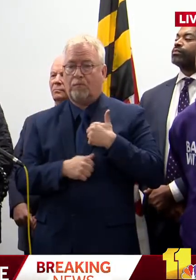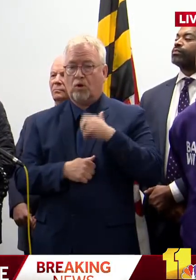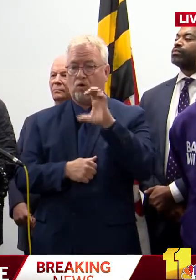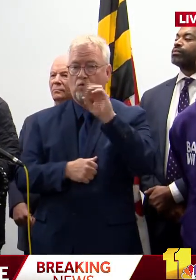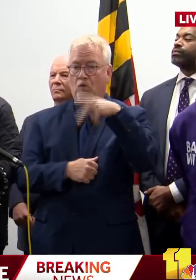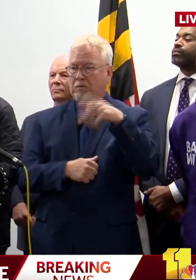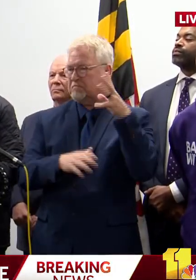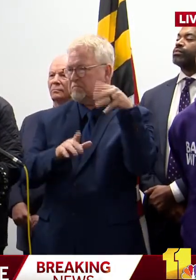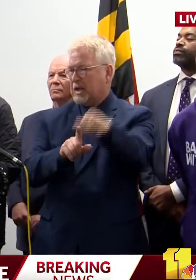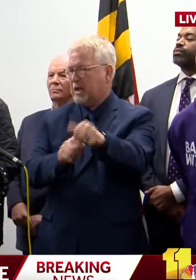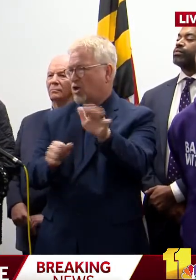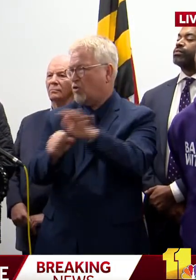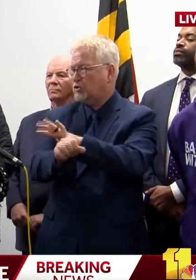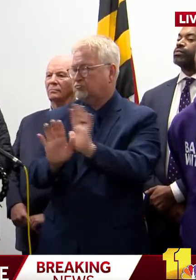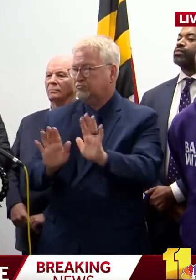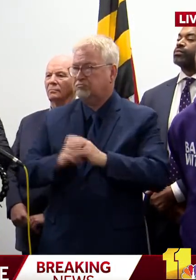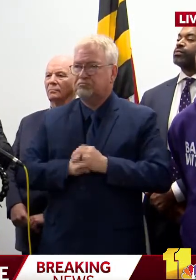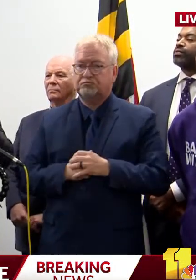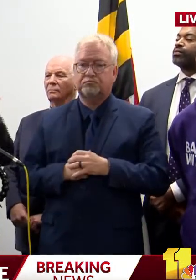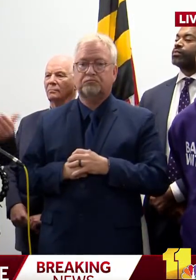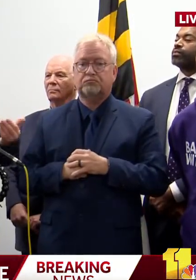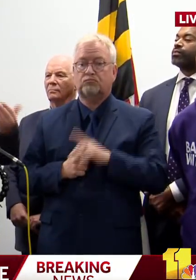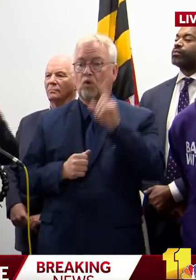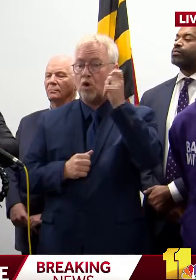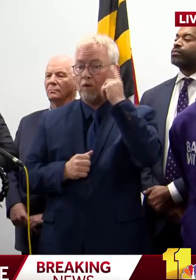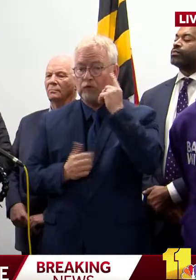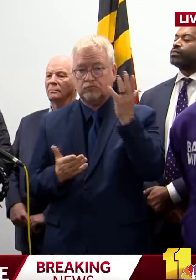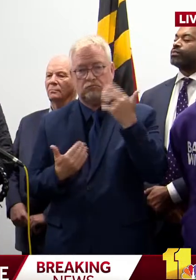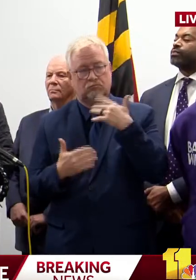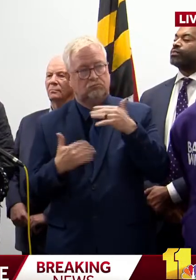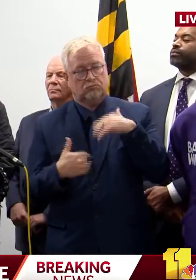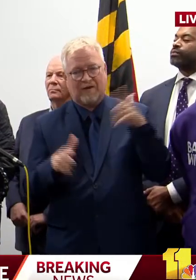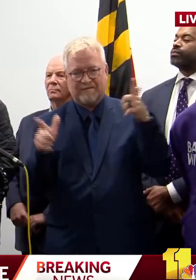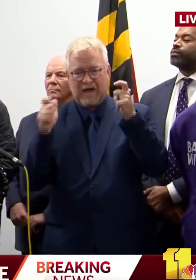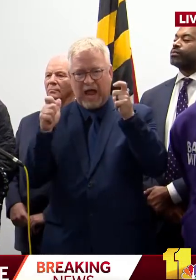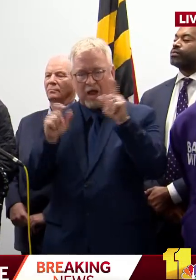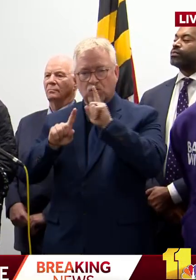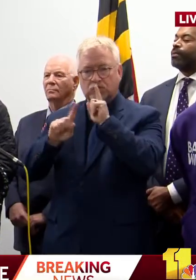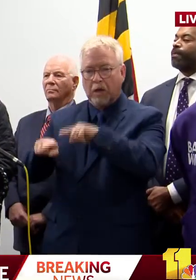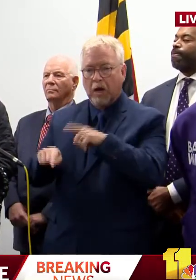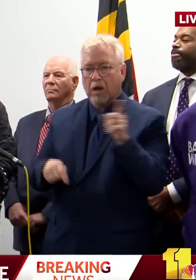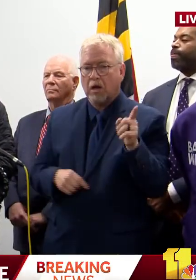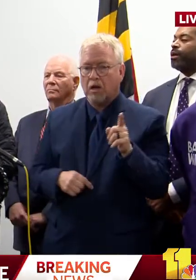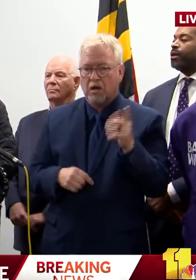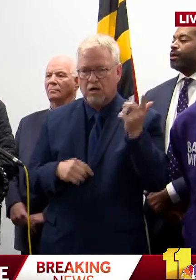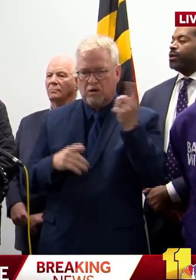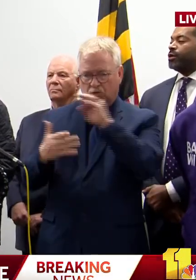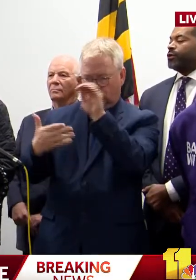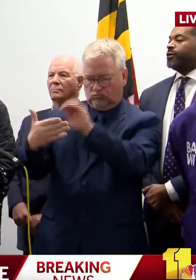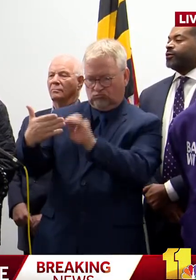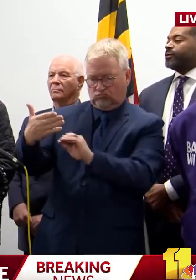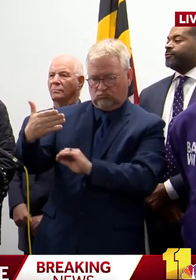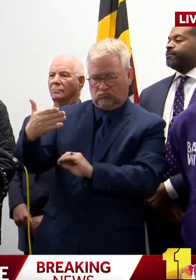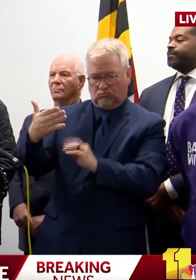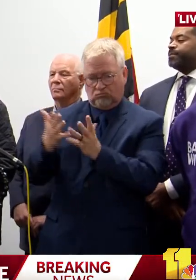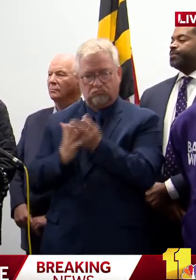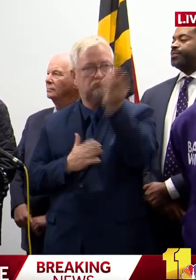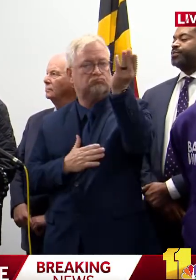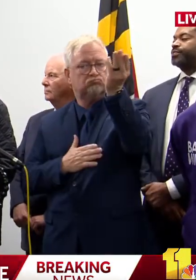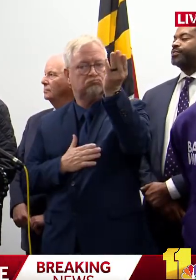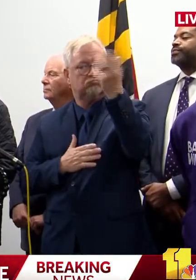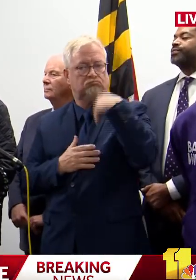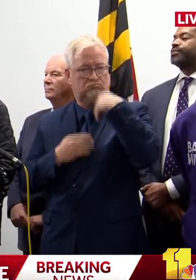commend the governor and his team for their fast action in putting forward the notice that they're going to apply for the